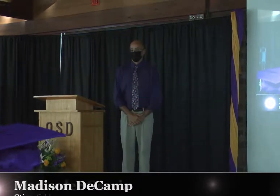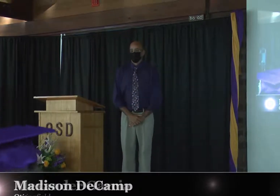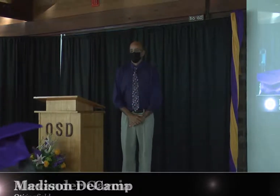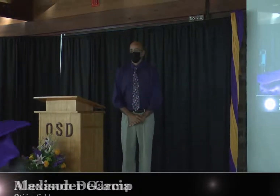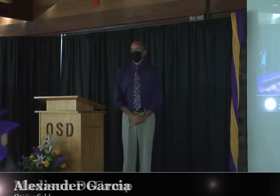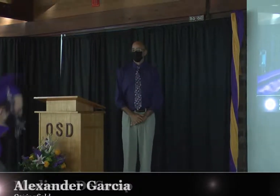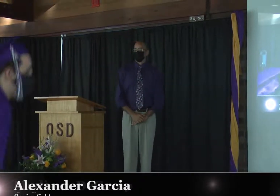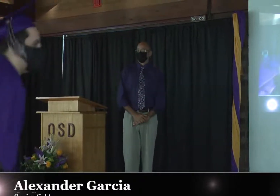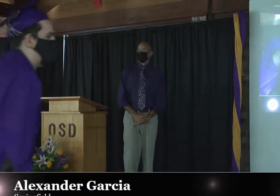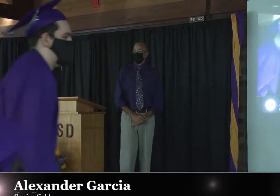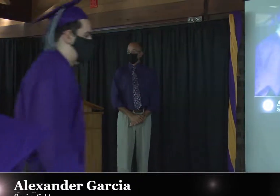Alexander Garcia.